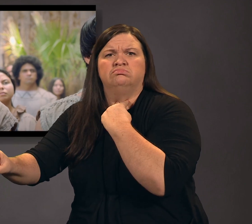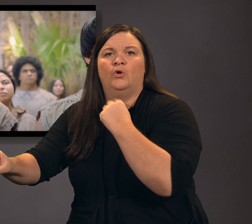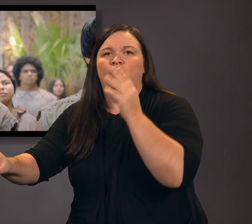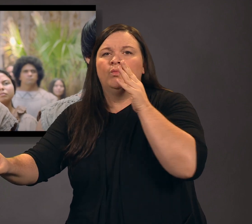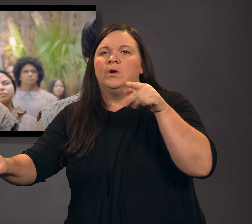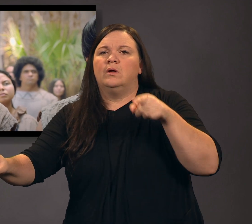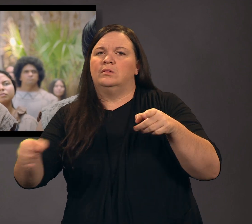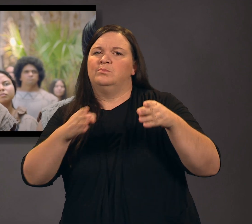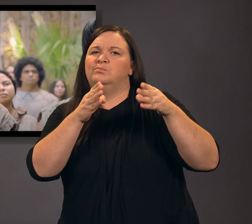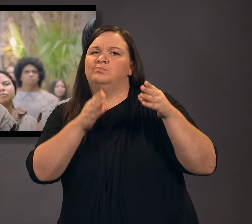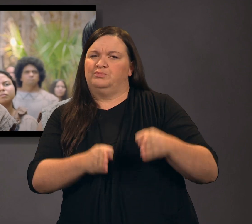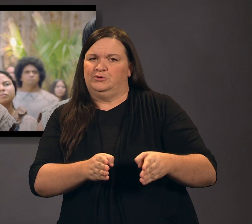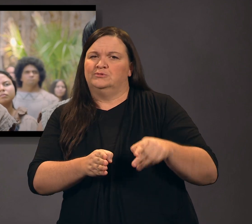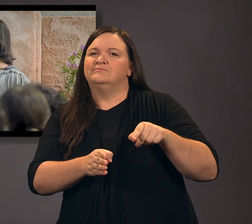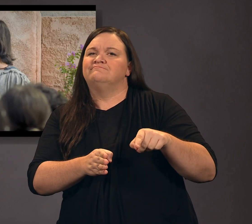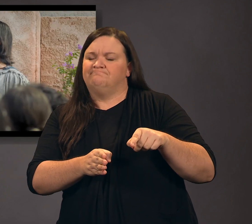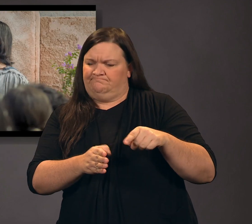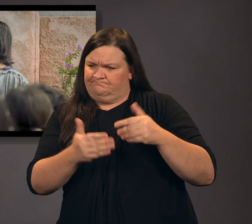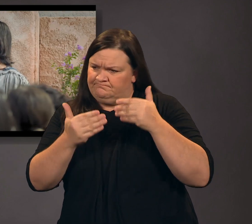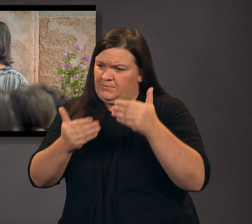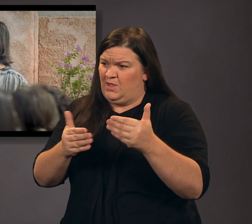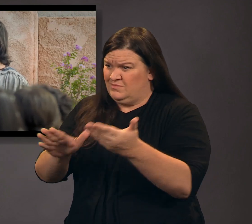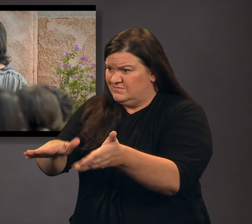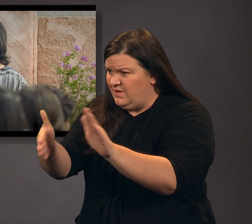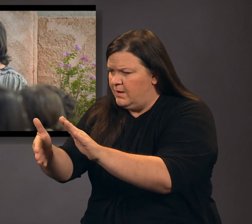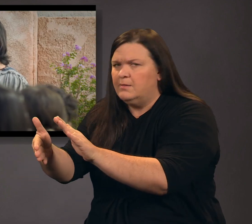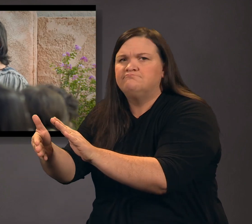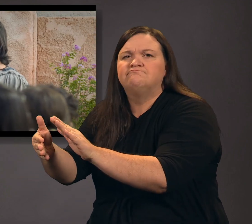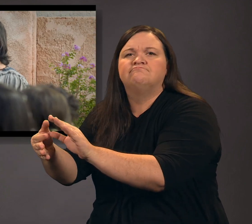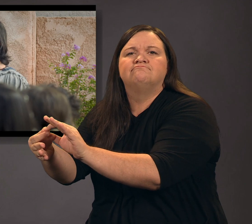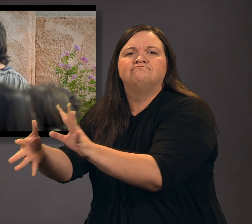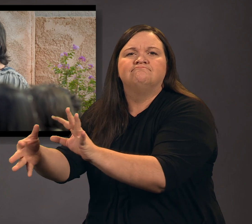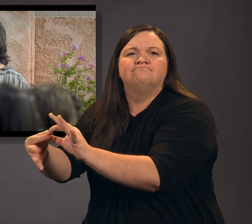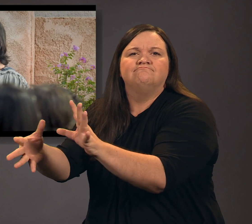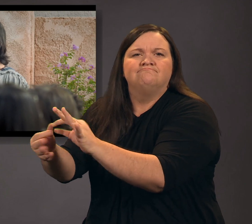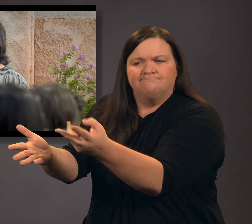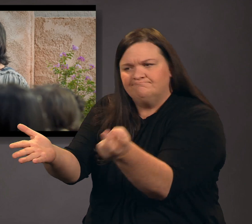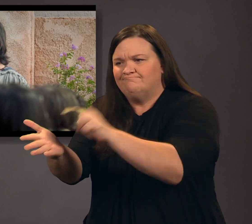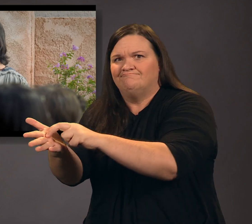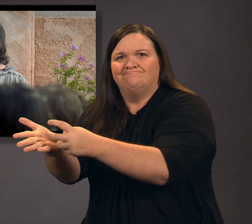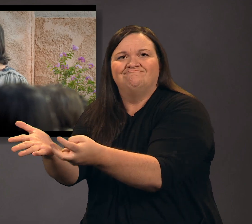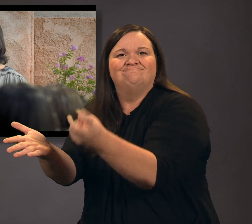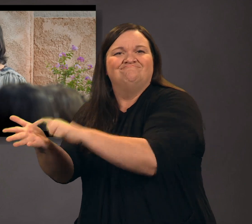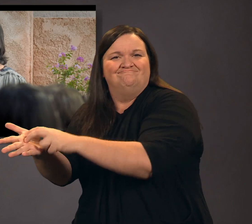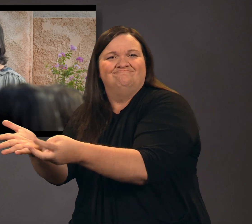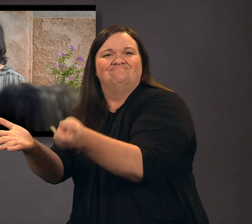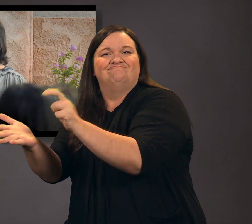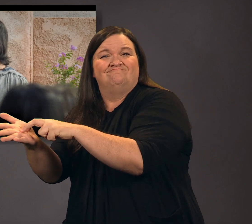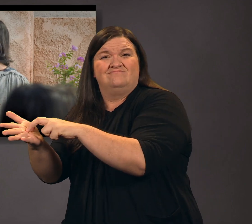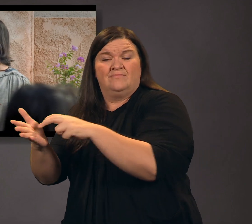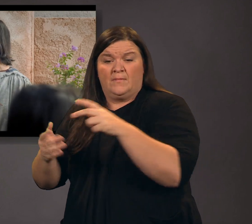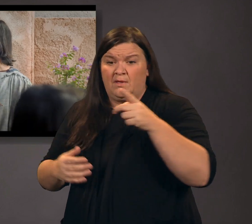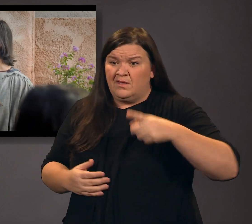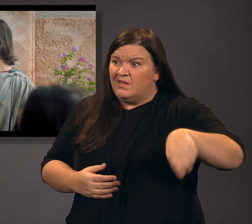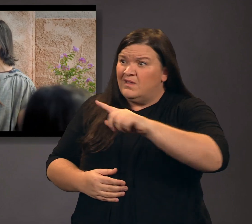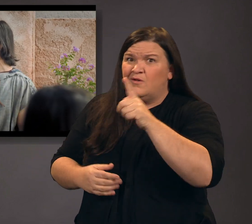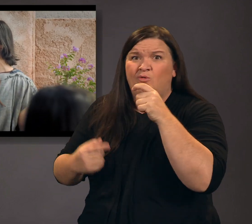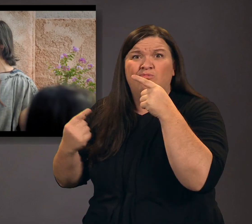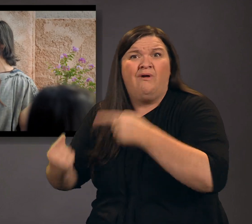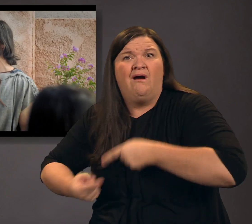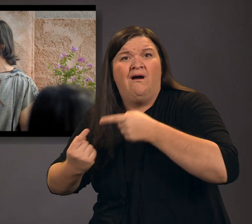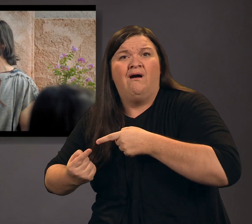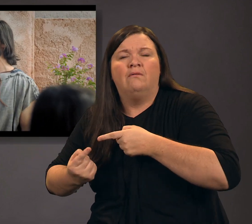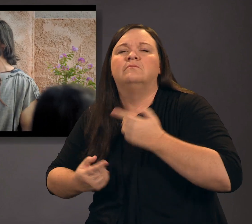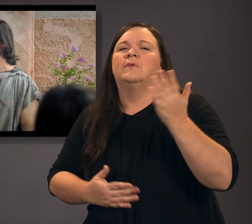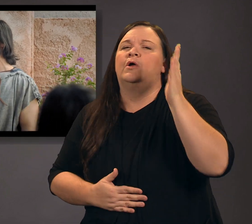according to the flesh, that He may know according to the flesh how to succor His people according to their